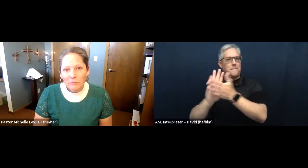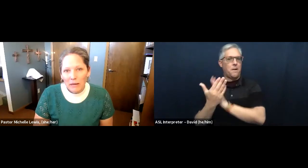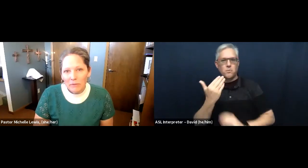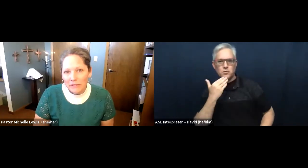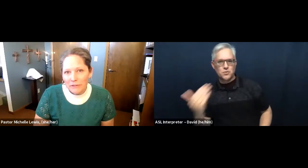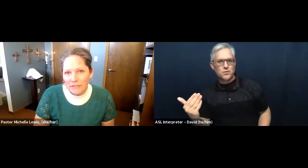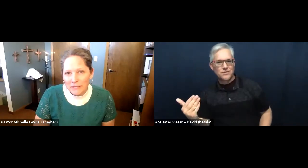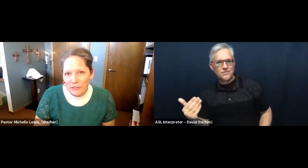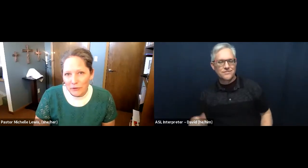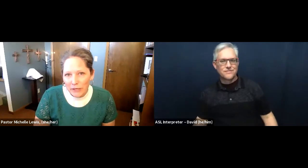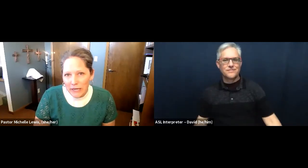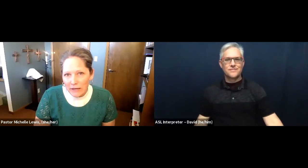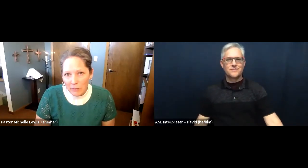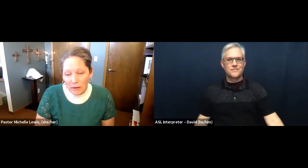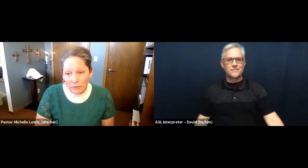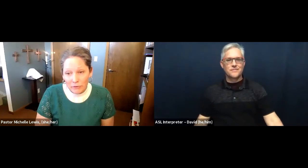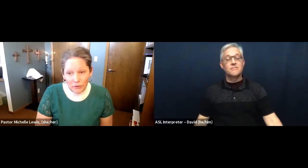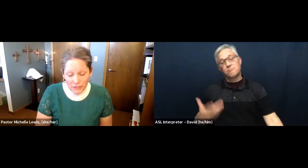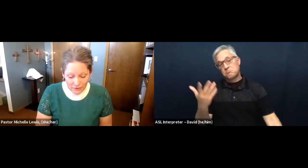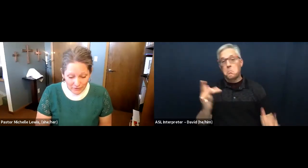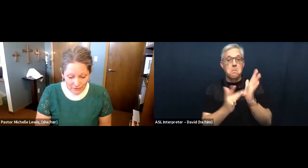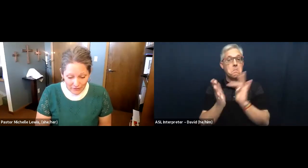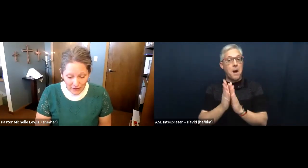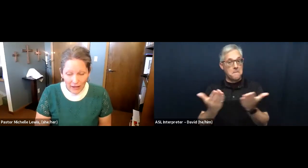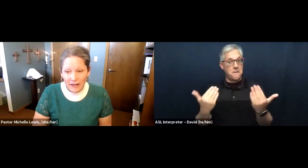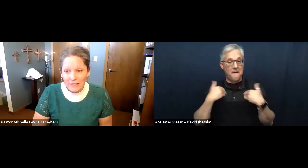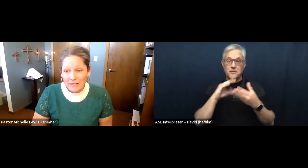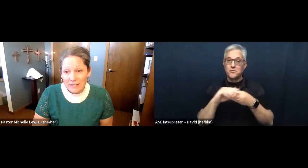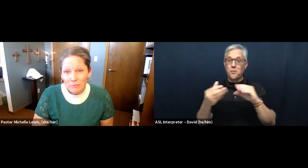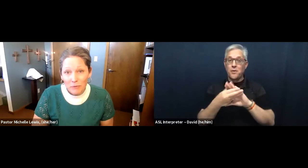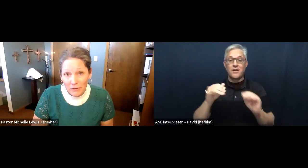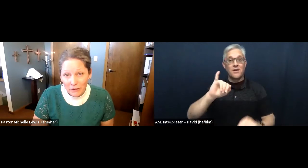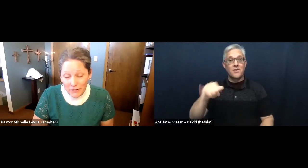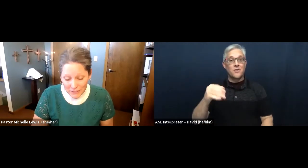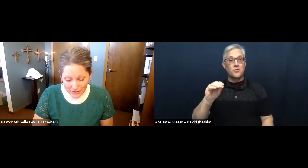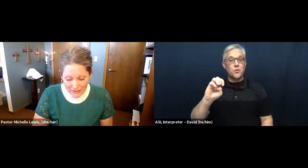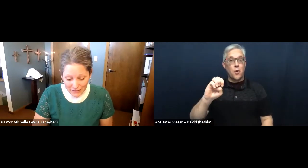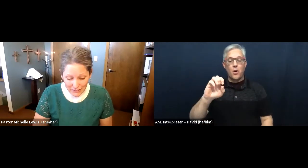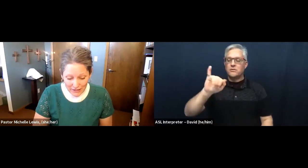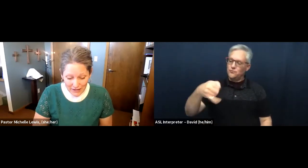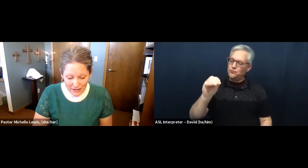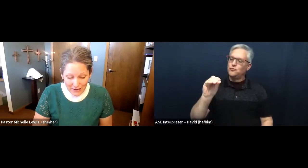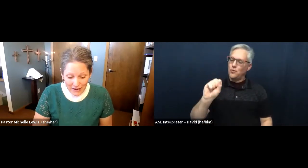And the Bible includes a story about Joseph and his brothers,